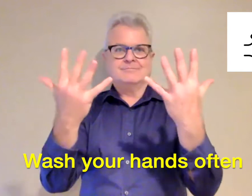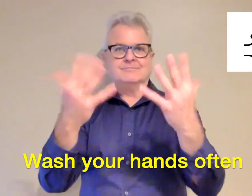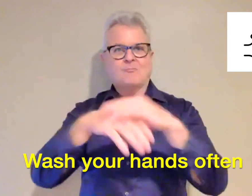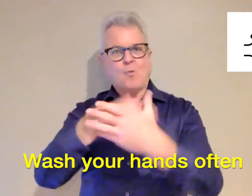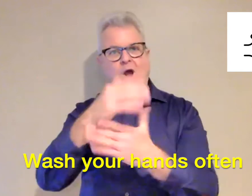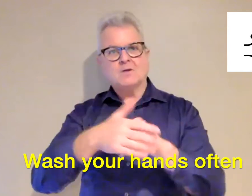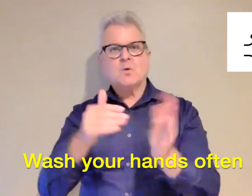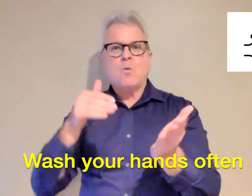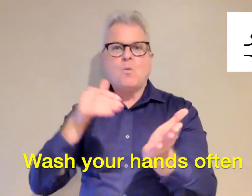negative result.